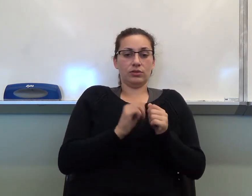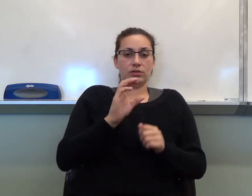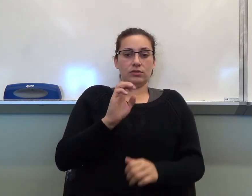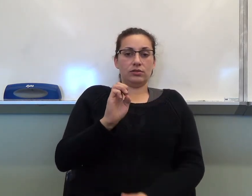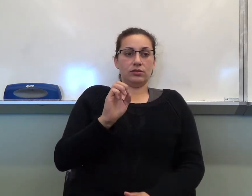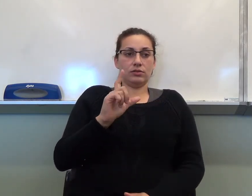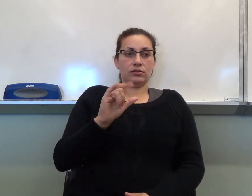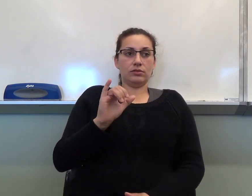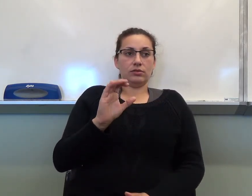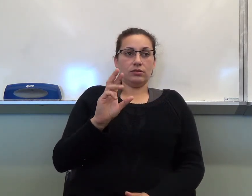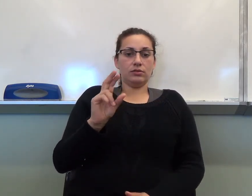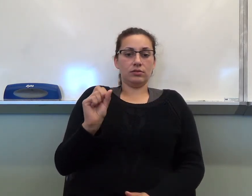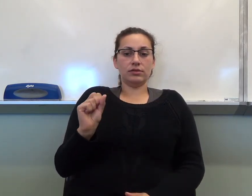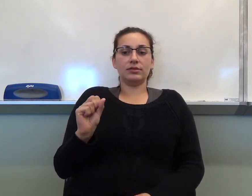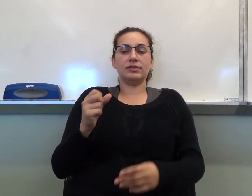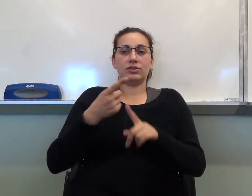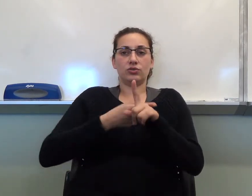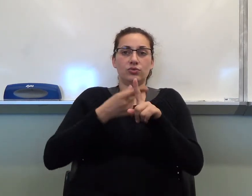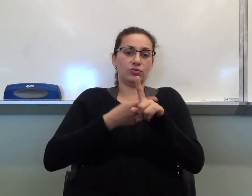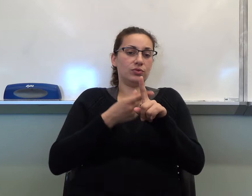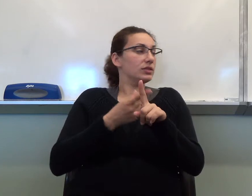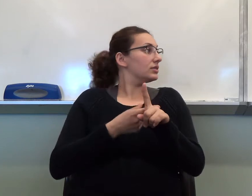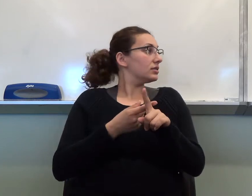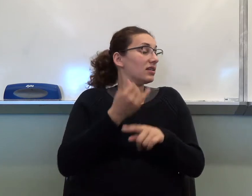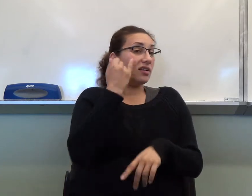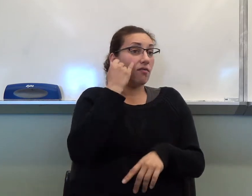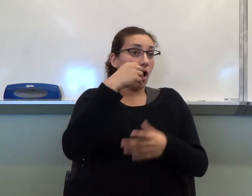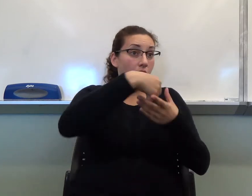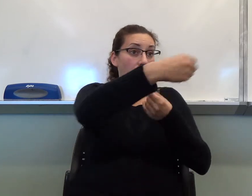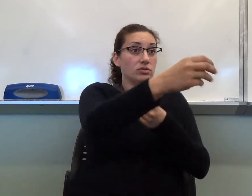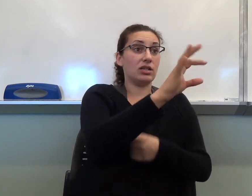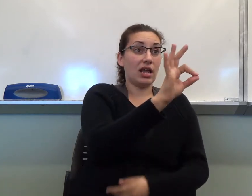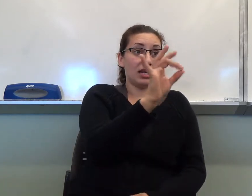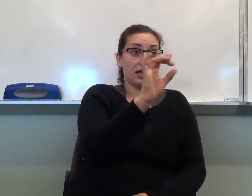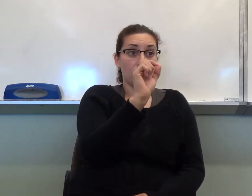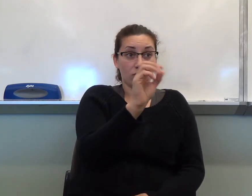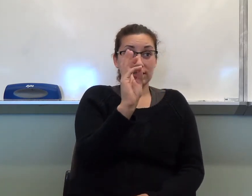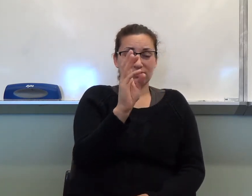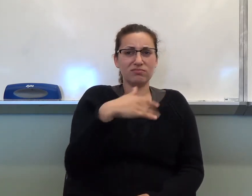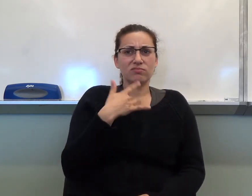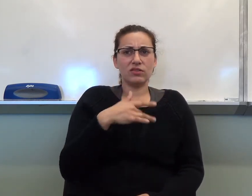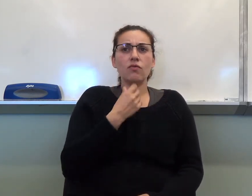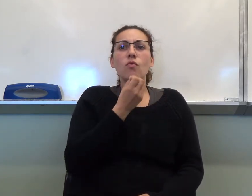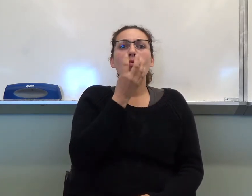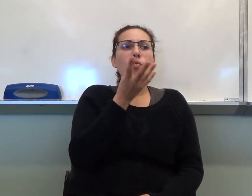If the outside temperature was 98.6, it would feel warm, that's for sure. But